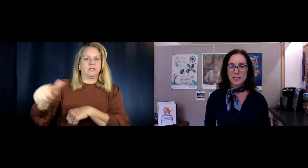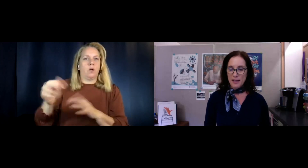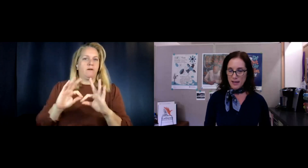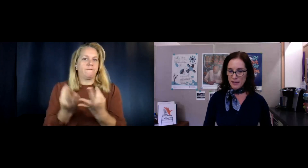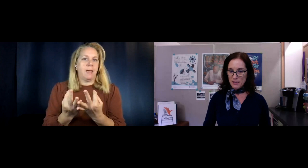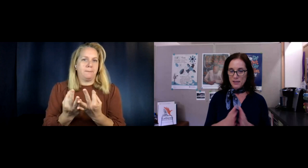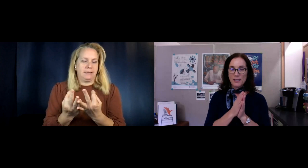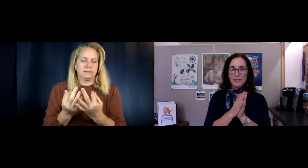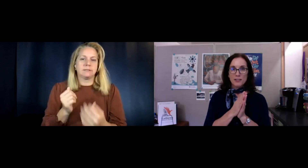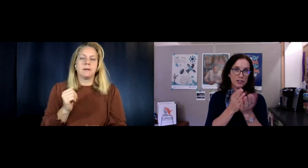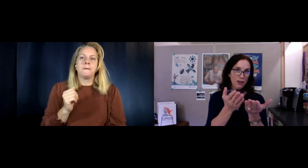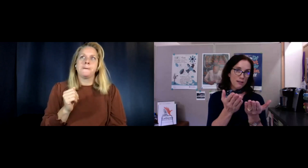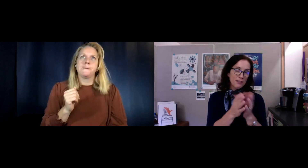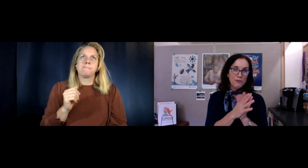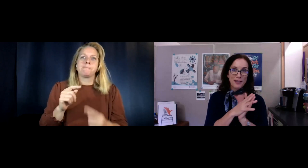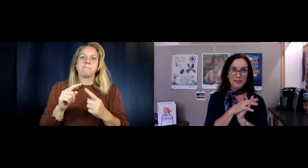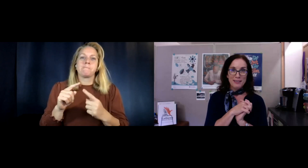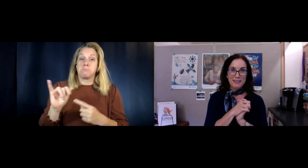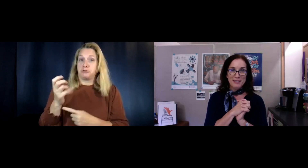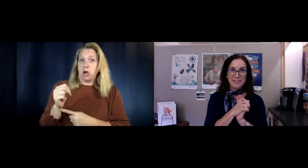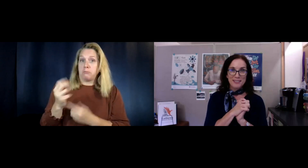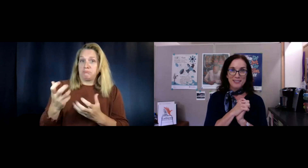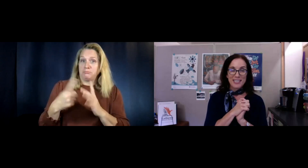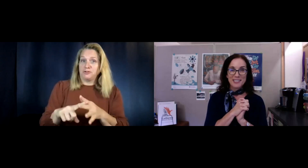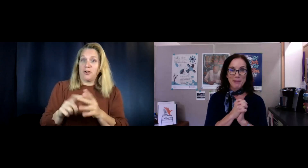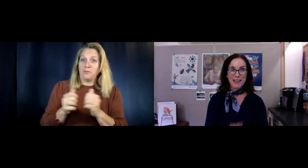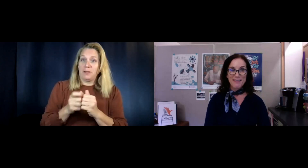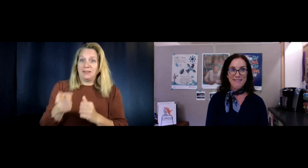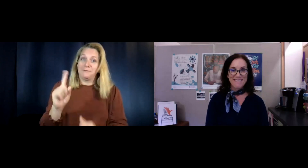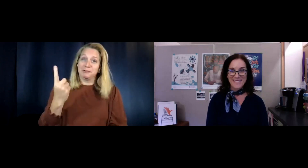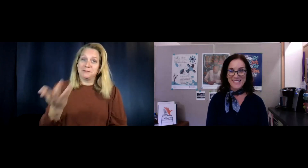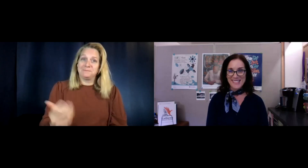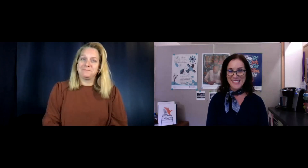And John, you want to take a stab at that?